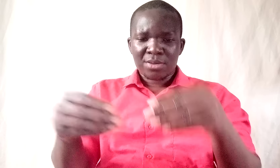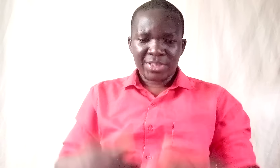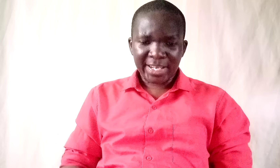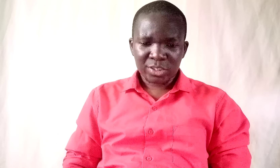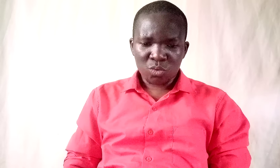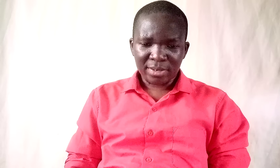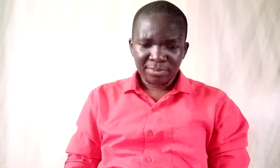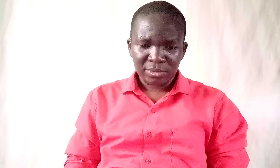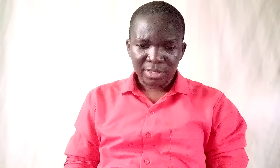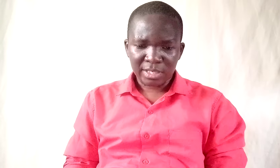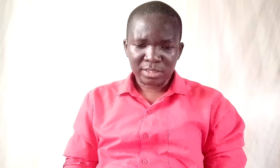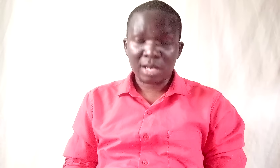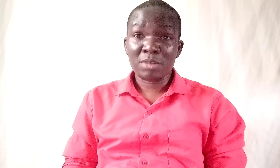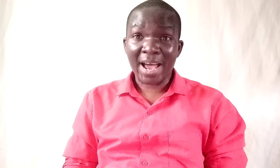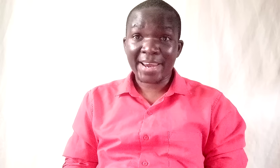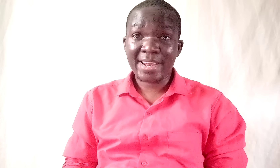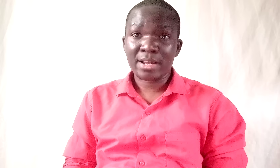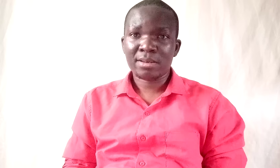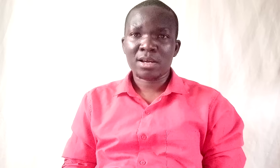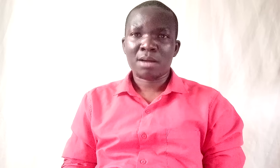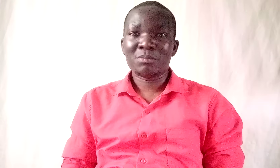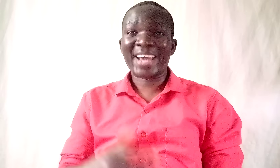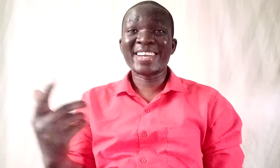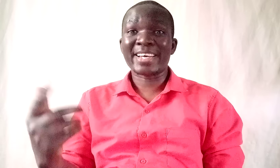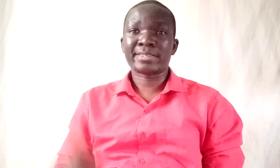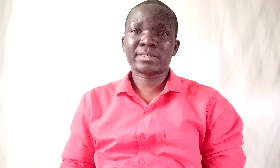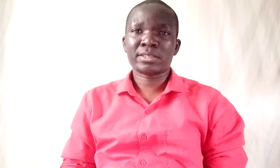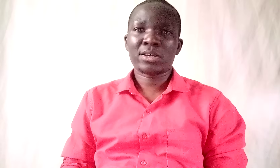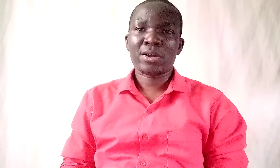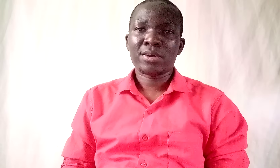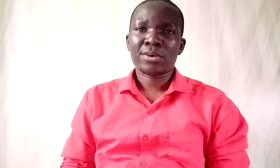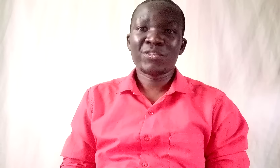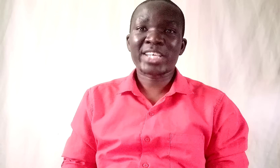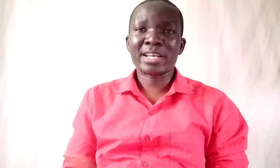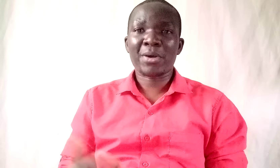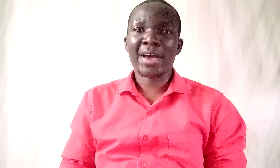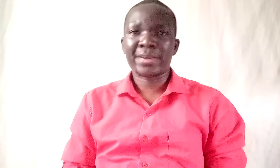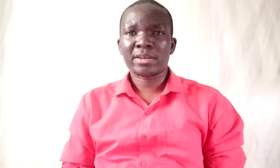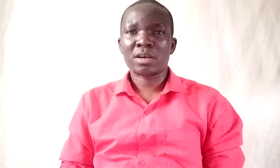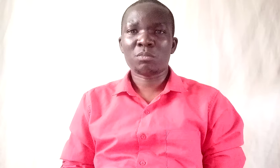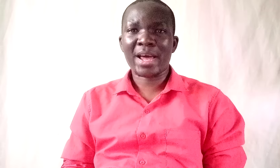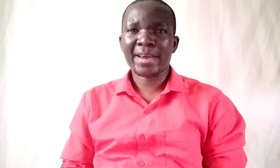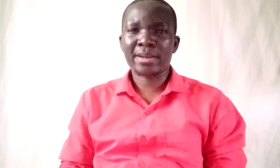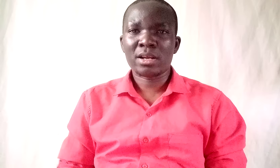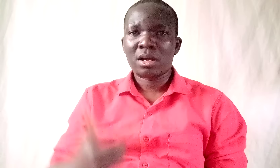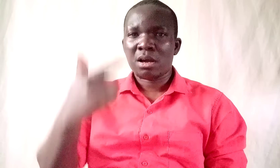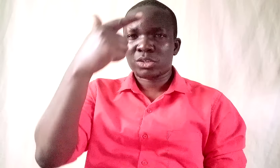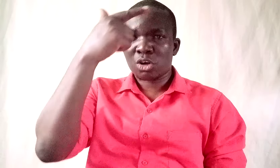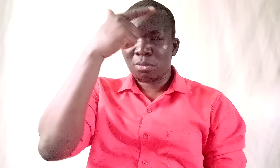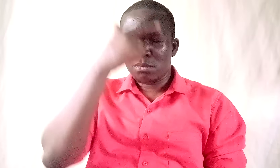The next one is blind, blindness, visually impaired, blind. So